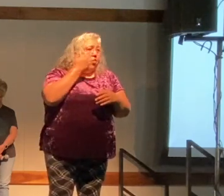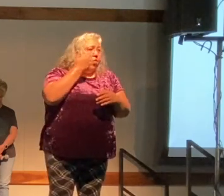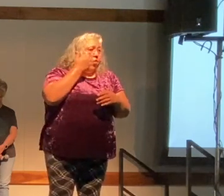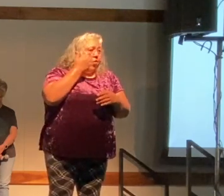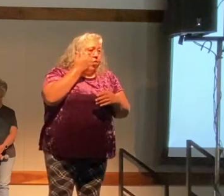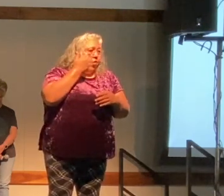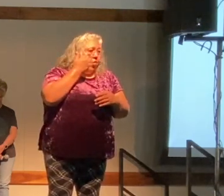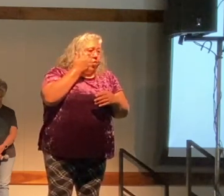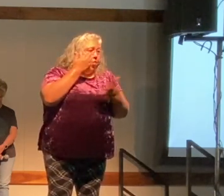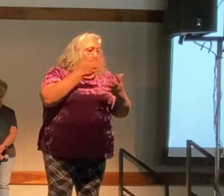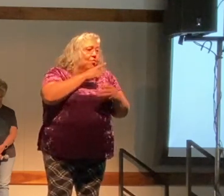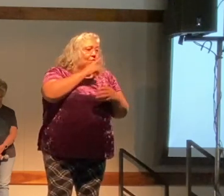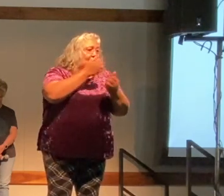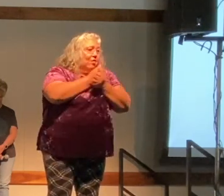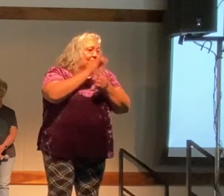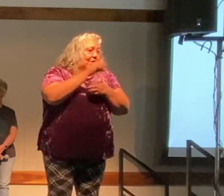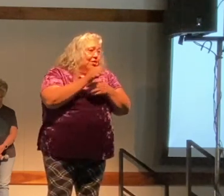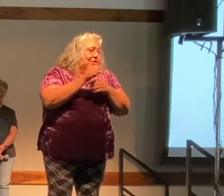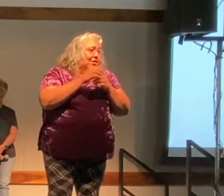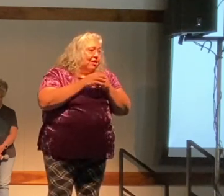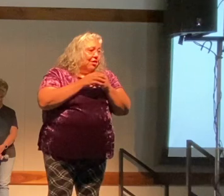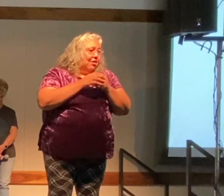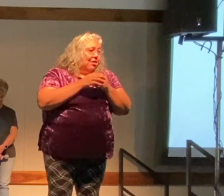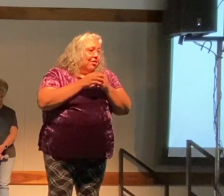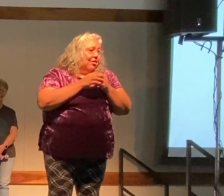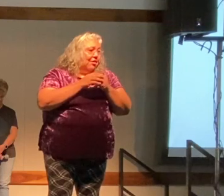the real love is, right?